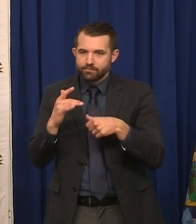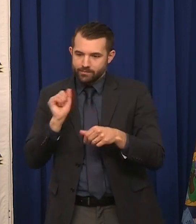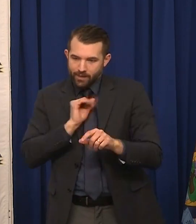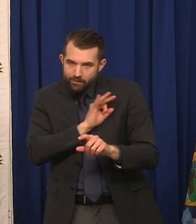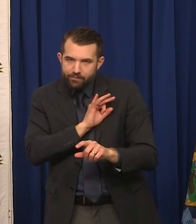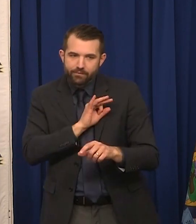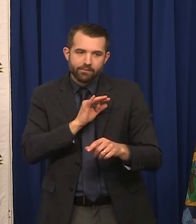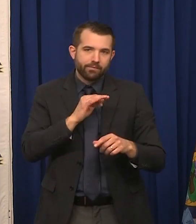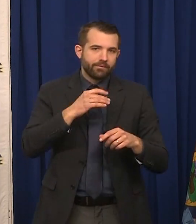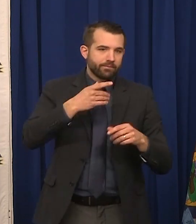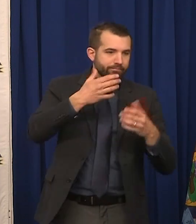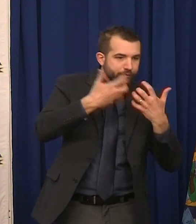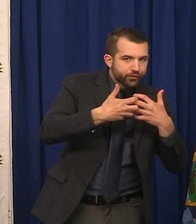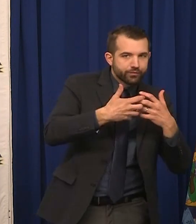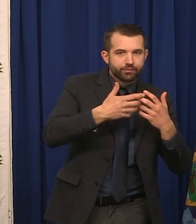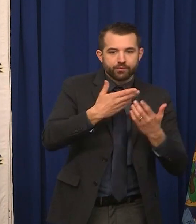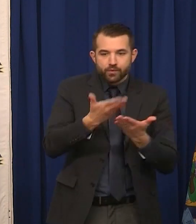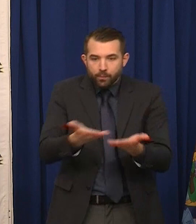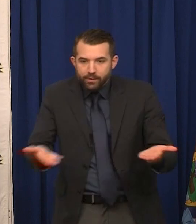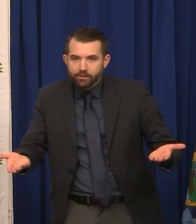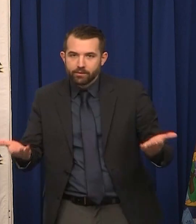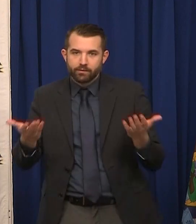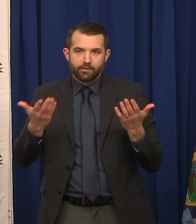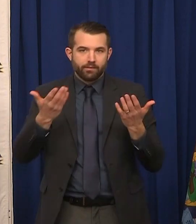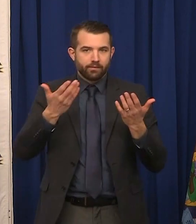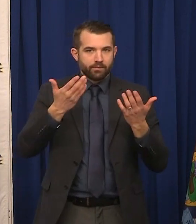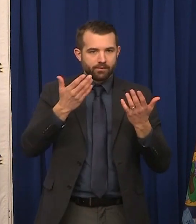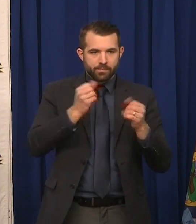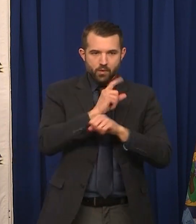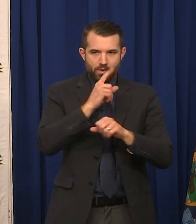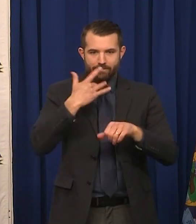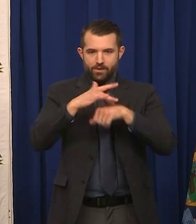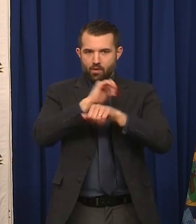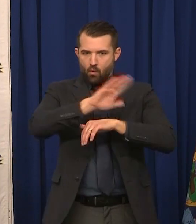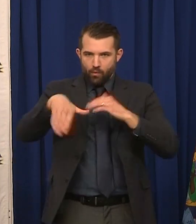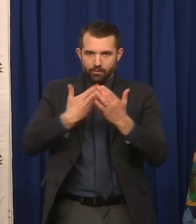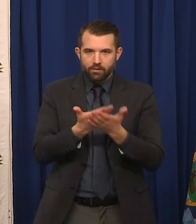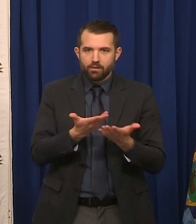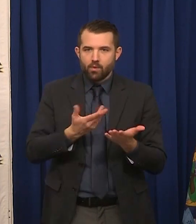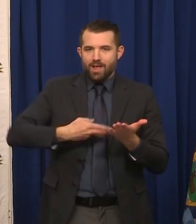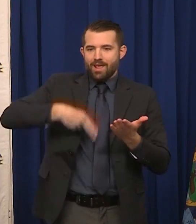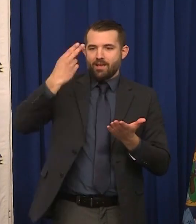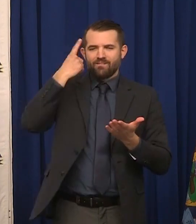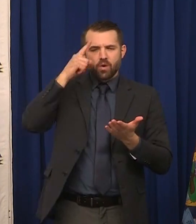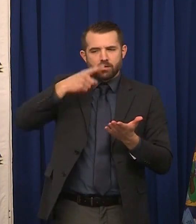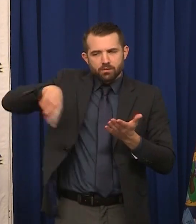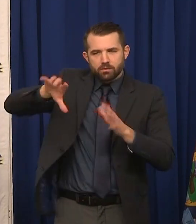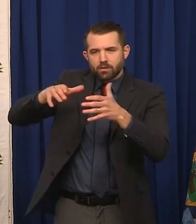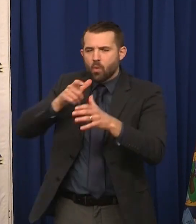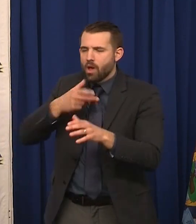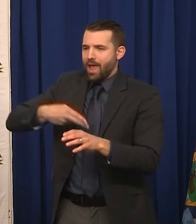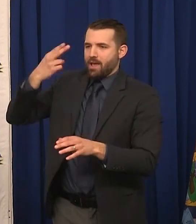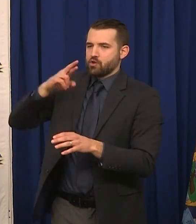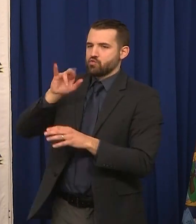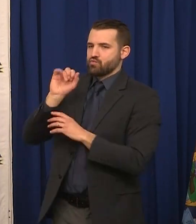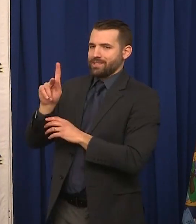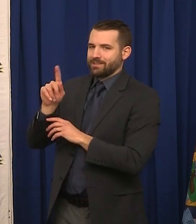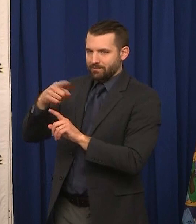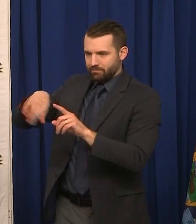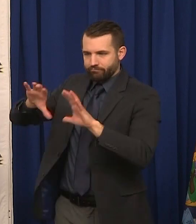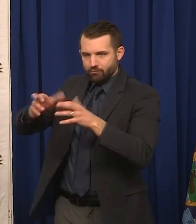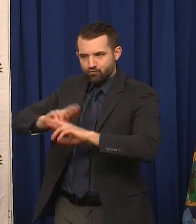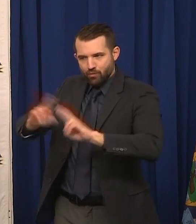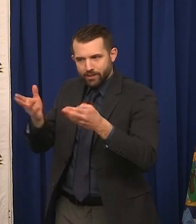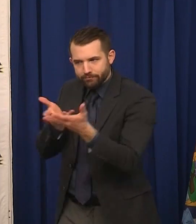were exposed or a critically ill patient comes in the hospital, we have enough excess capacity at our lab to